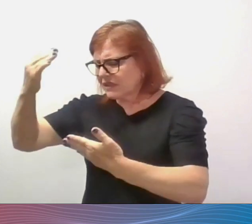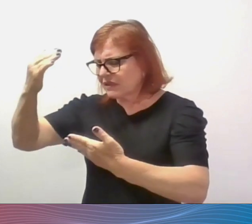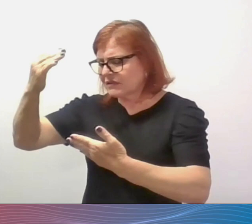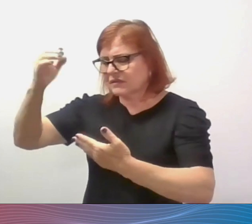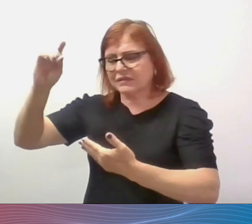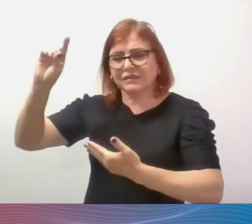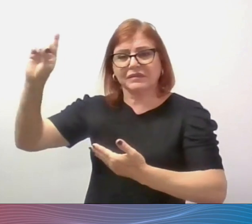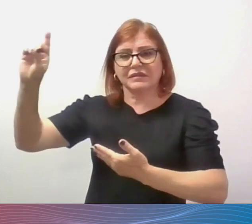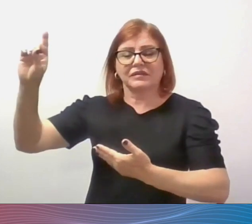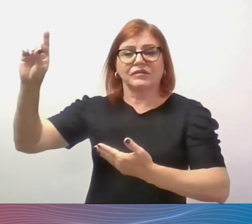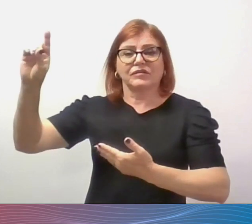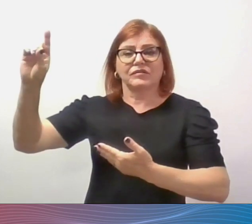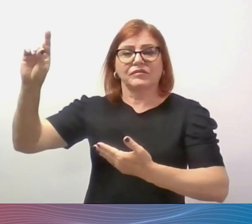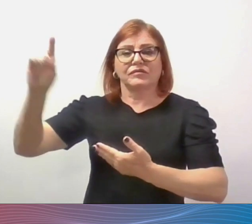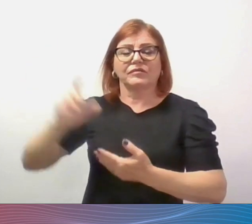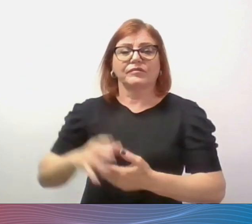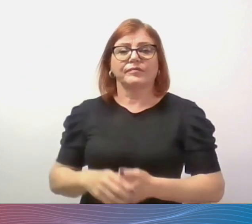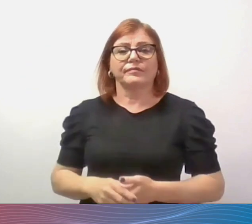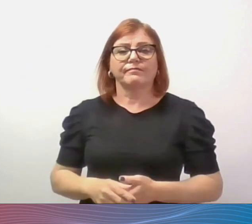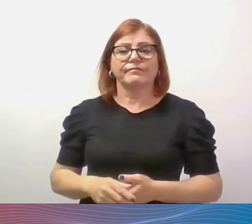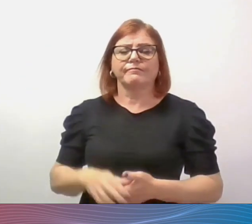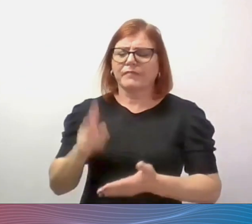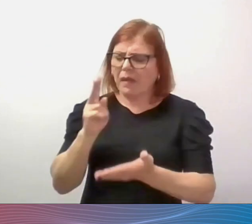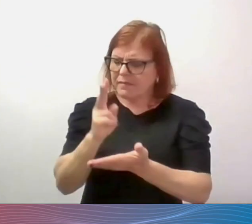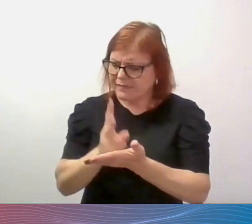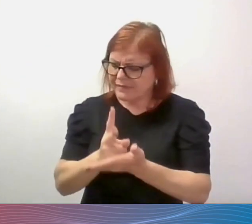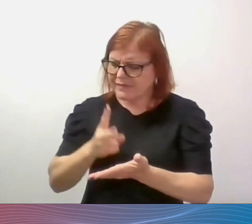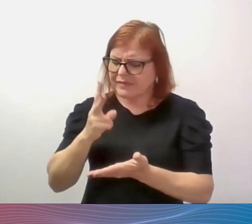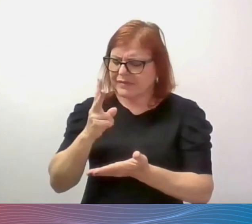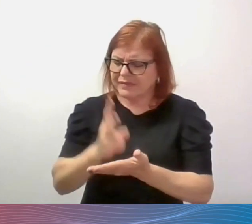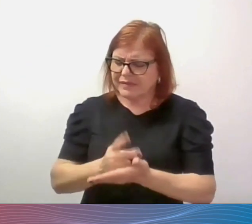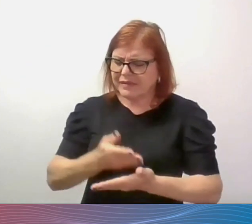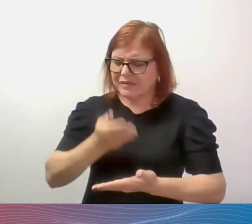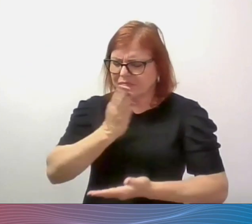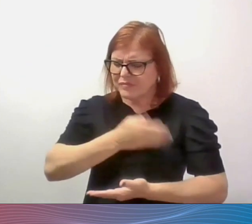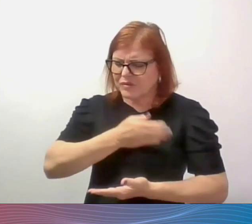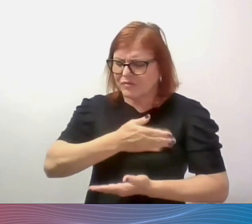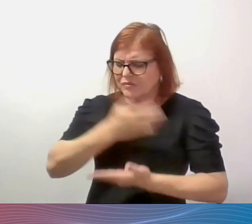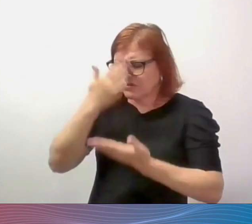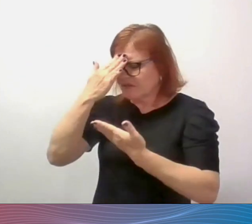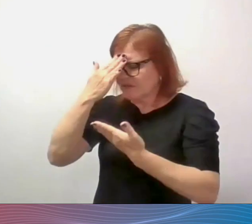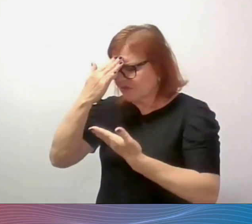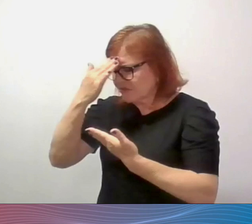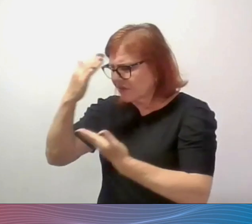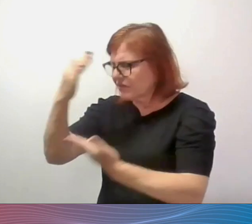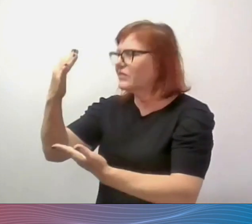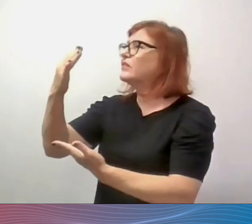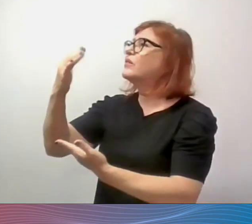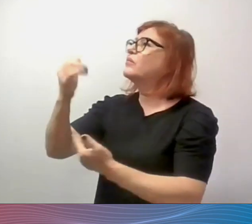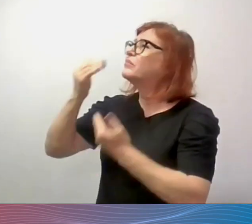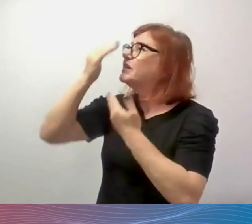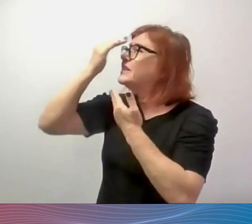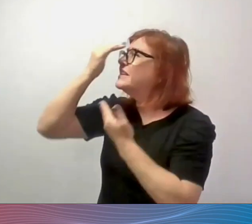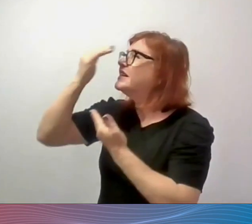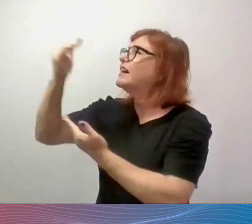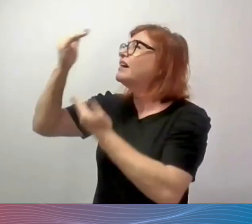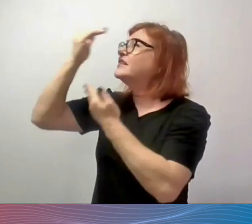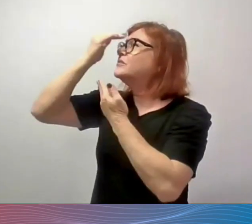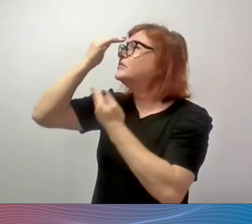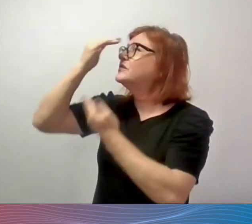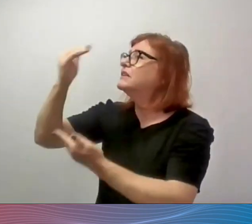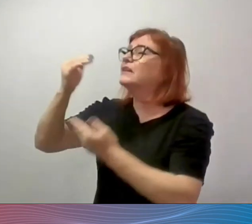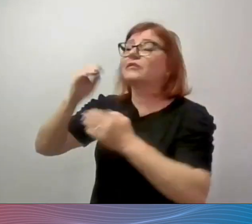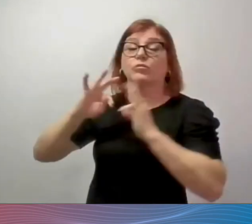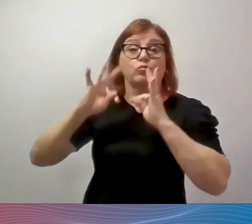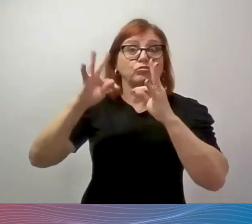many thanks to God. Sempre com o coração de gratidão. Always with a thankful heart. Dando graças por tudo. Giving thanks